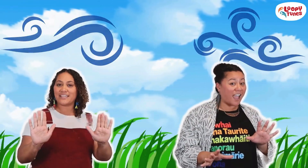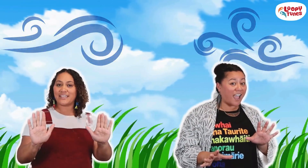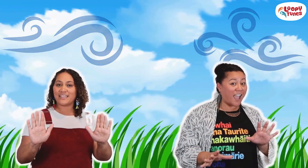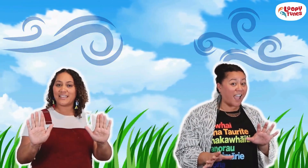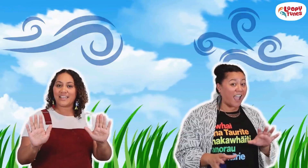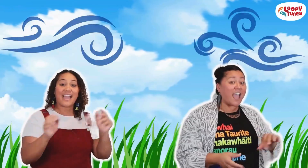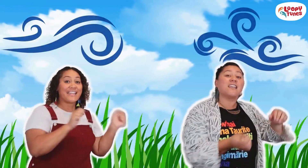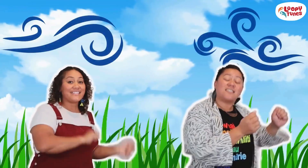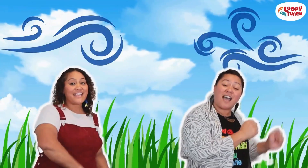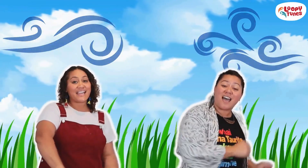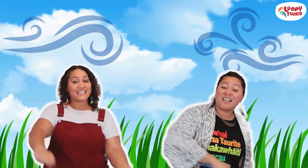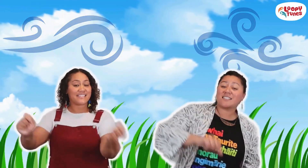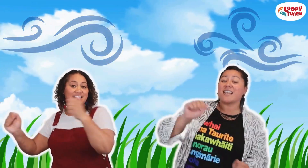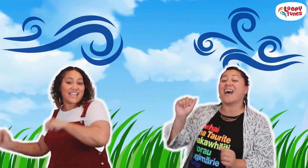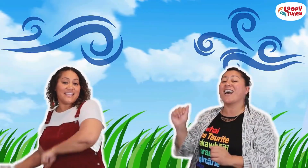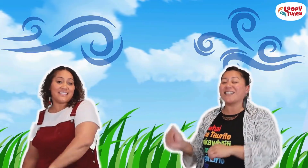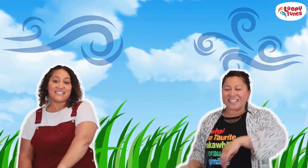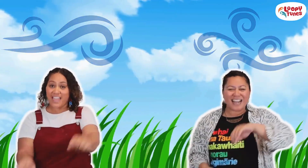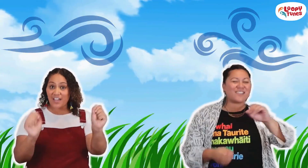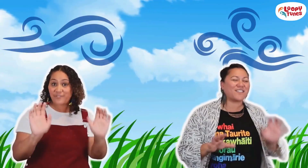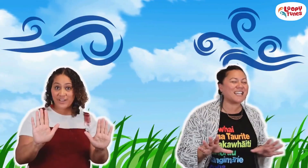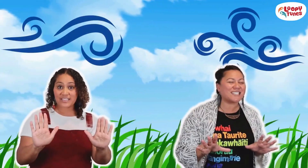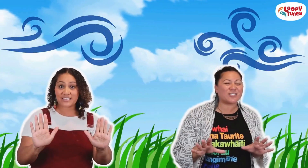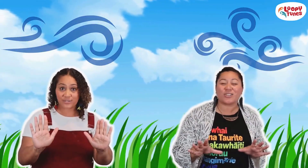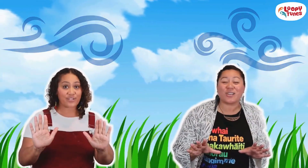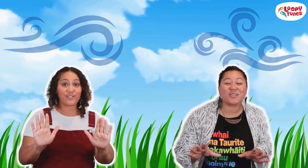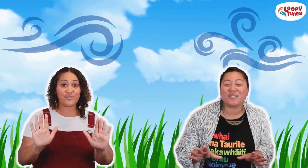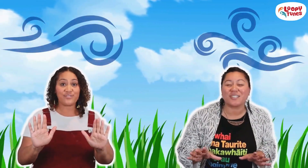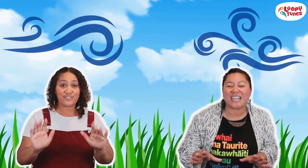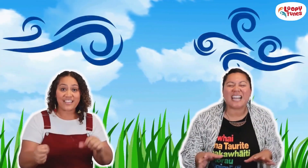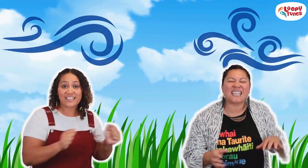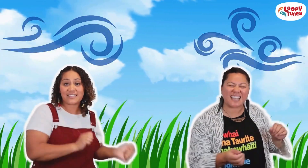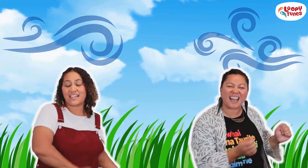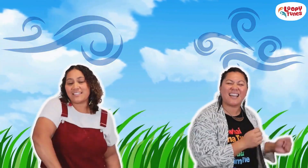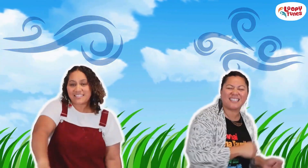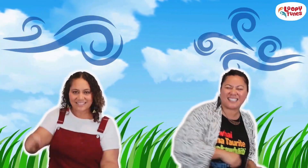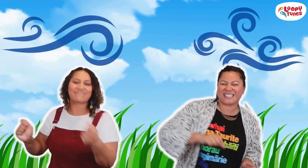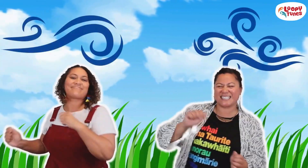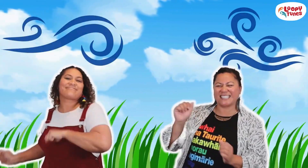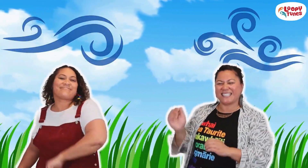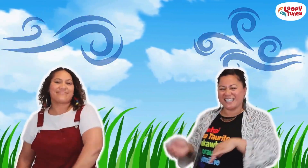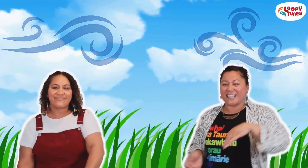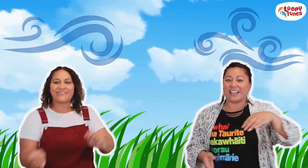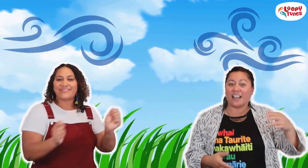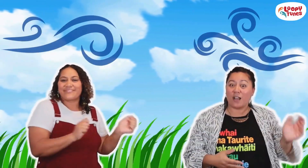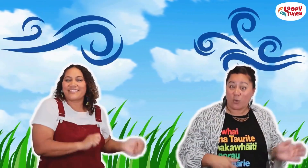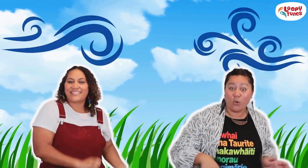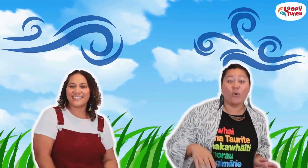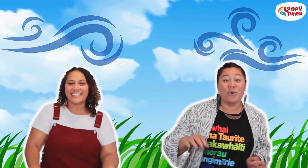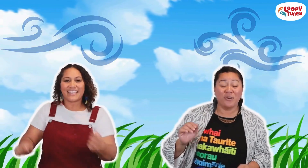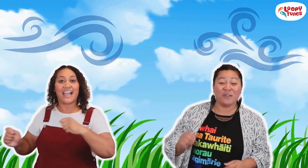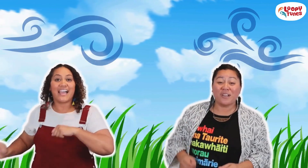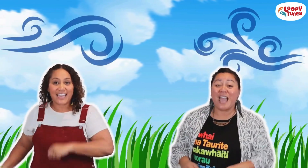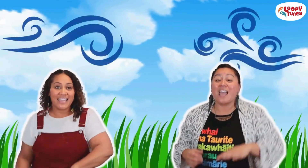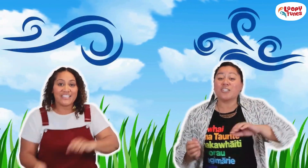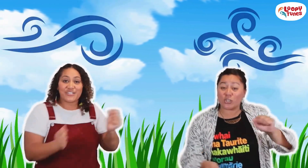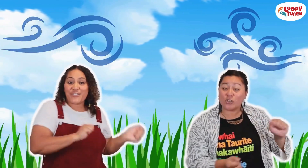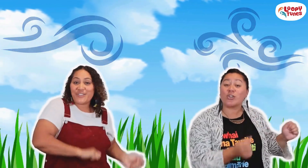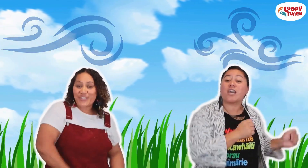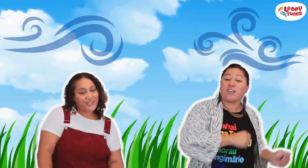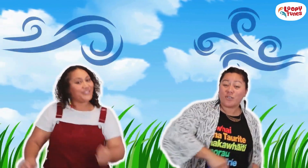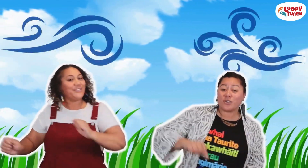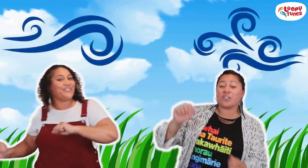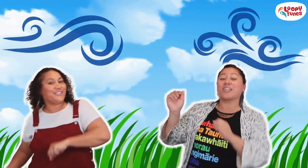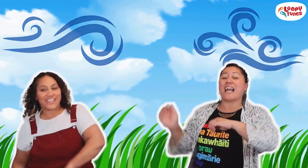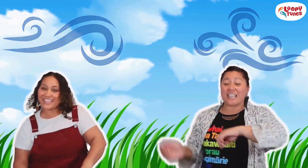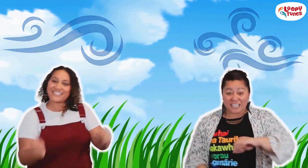freeze. Dance, dance, now freeze to the Ururangi Dance. Alright, let's speed it up a little bit. Let's do